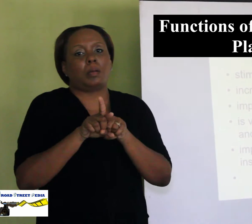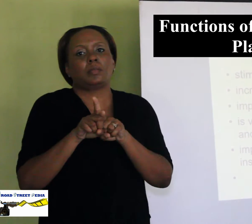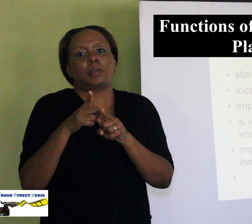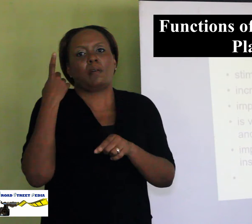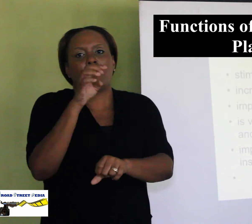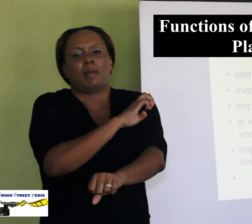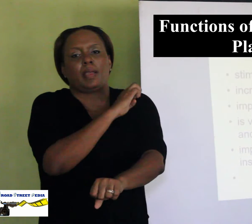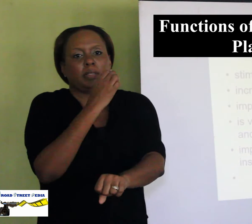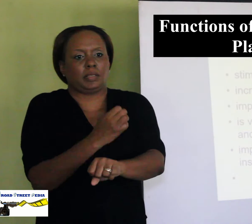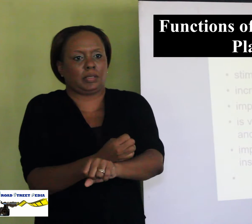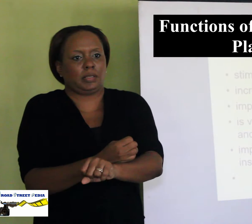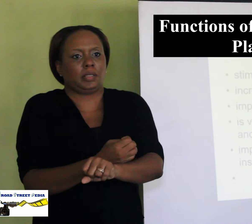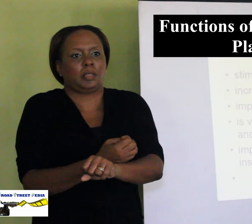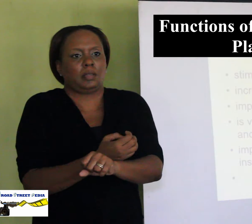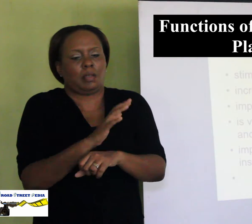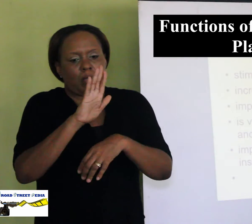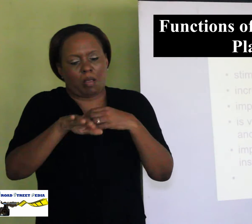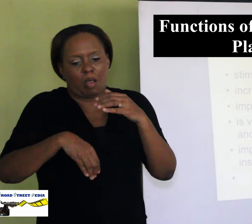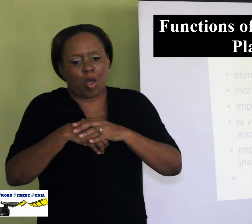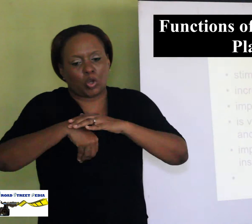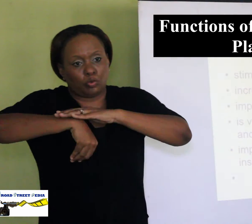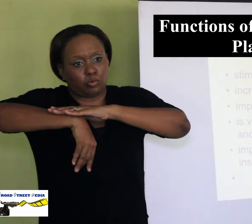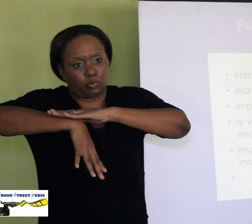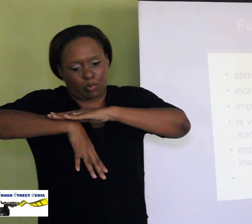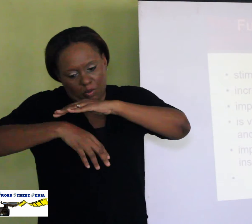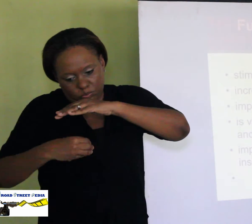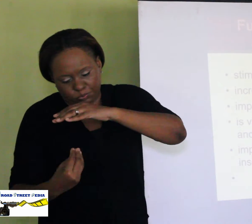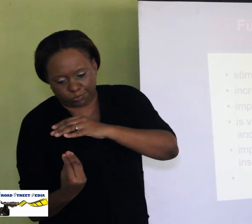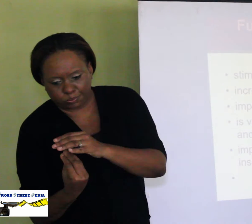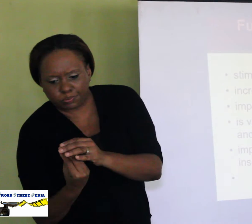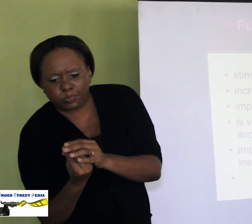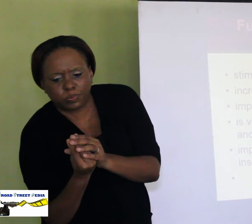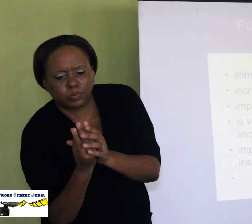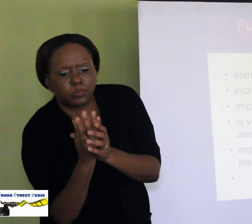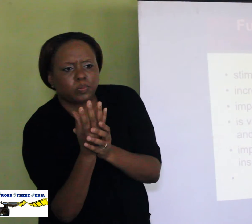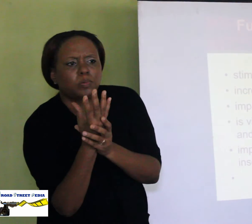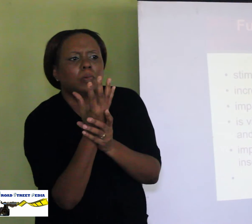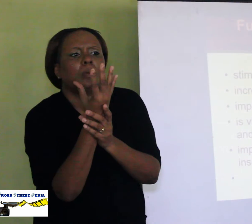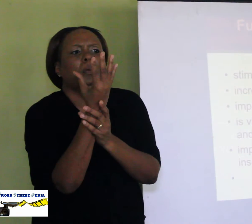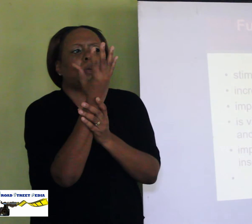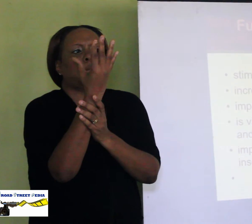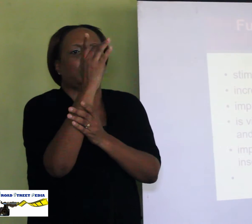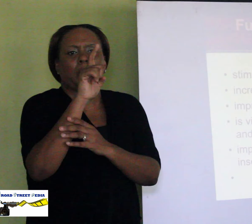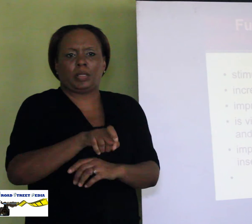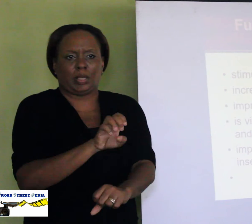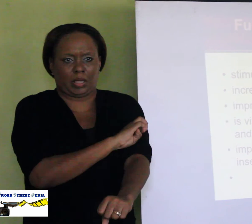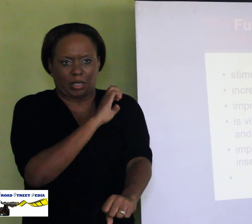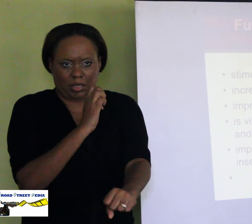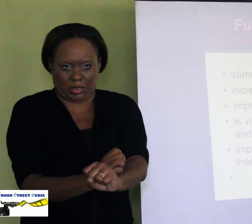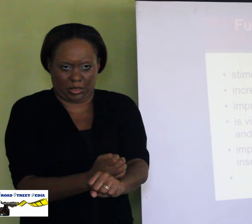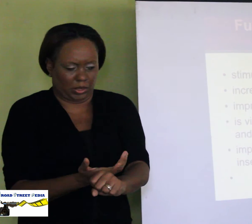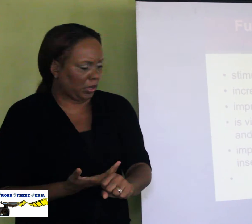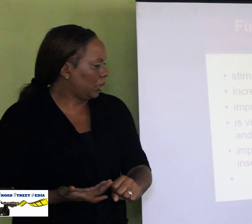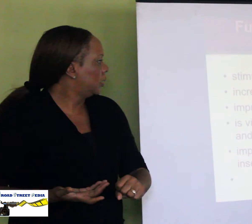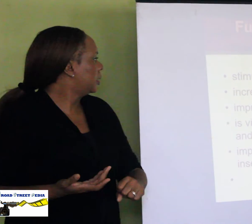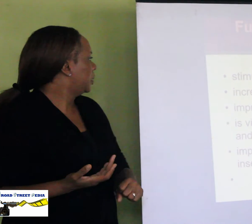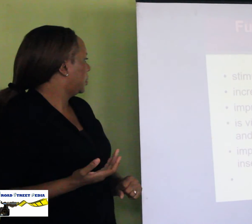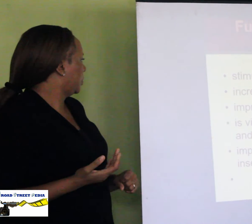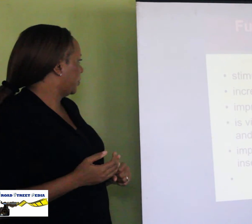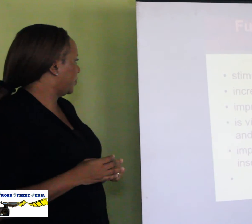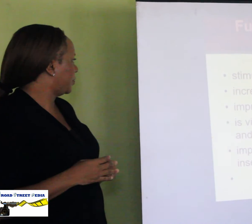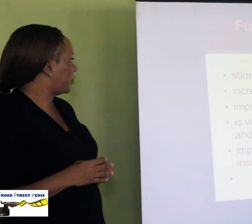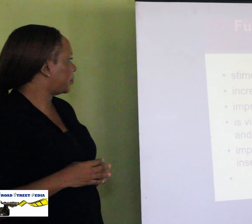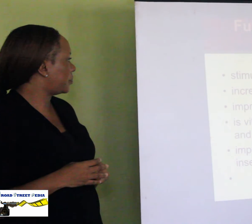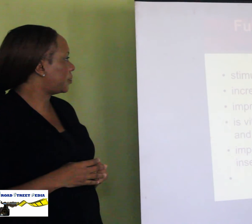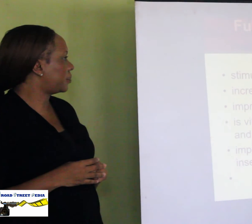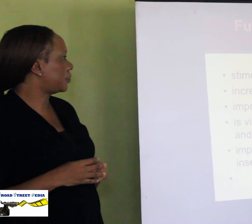helps transfer the nutrients through the plant from the top to the bottom, and it gives a vigor. So when you